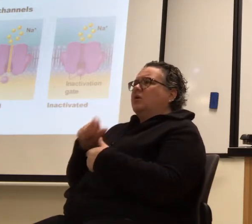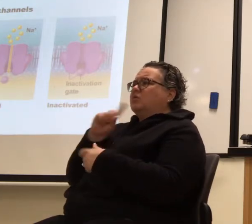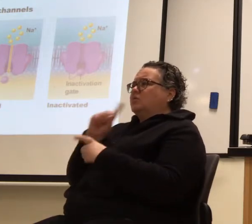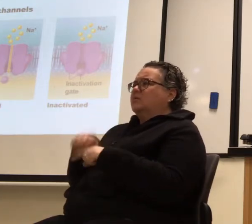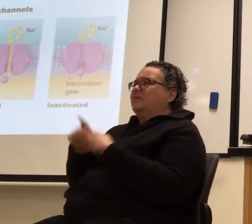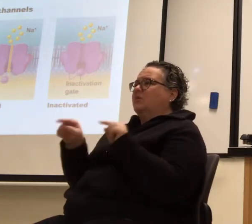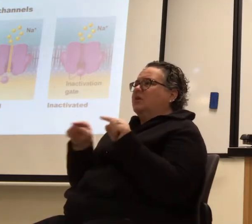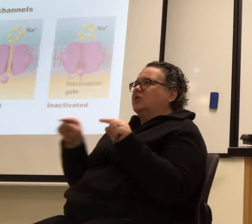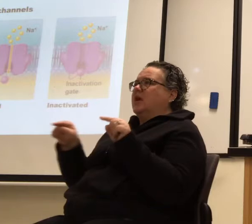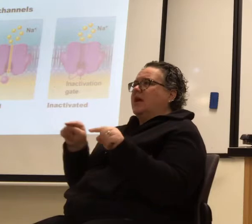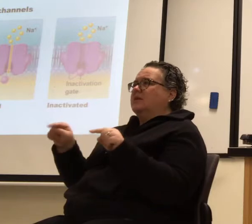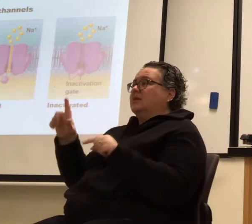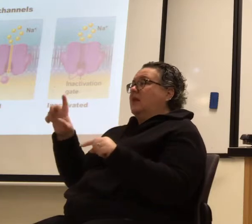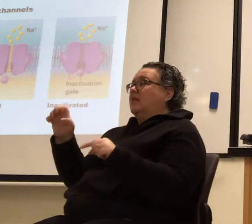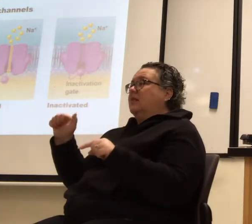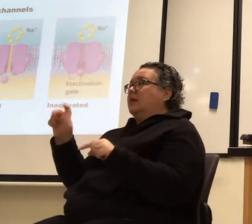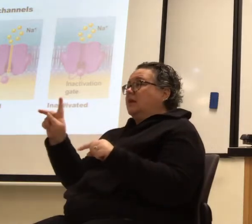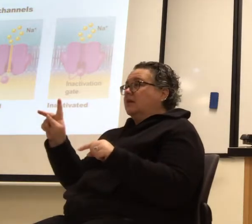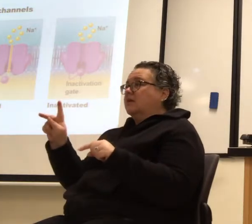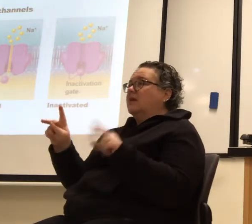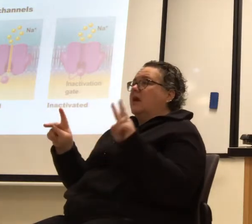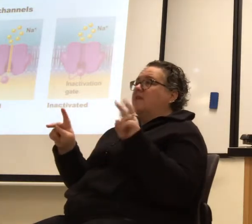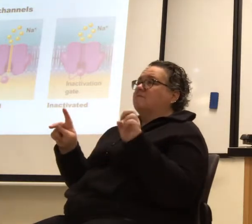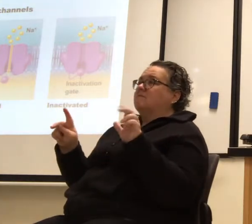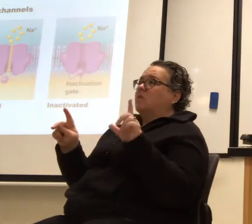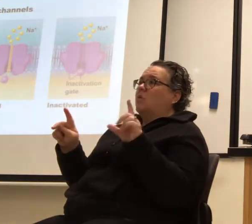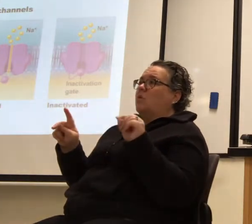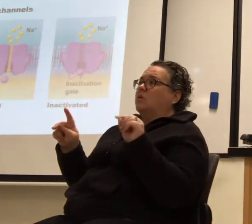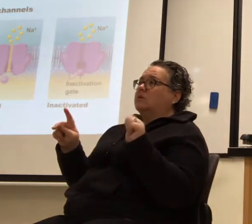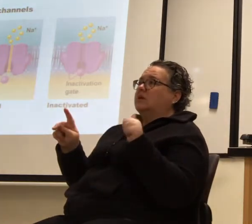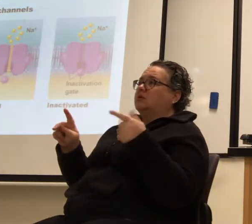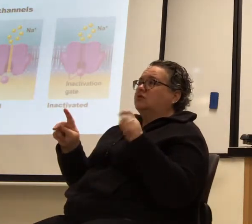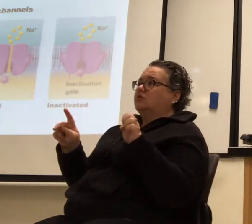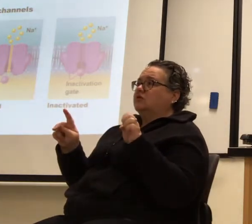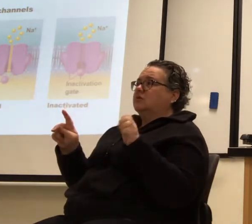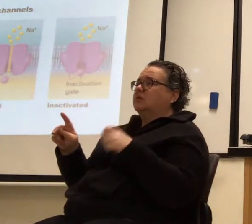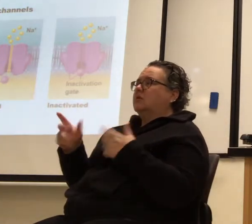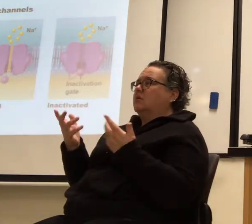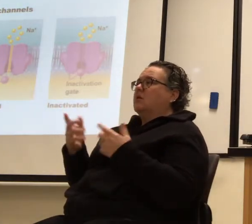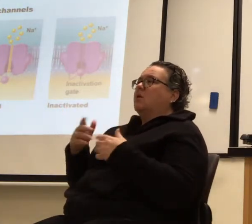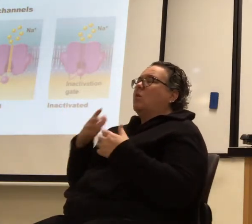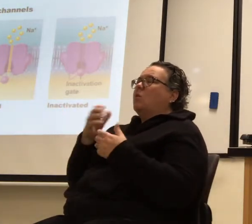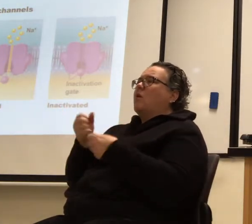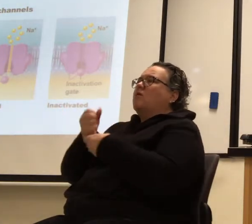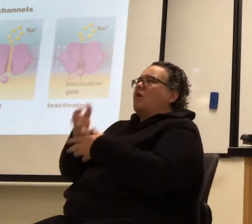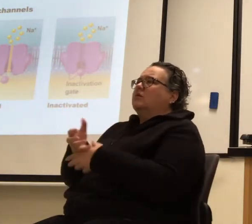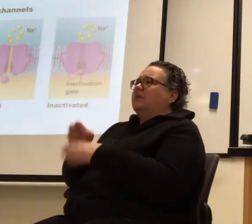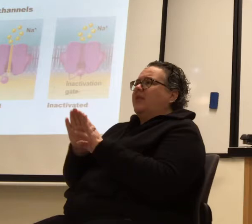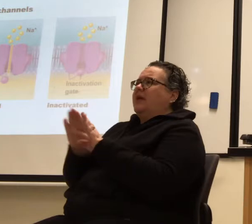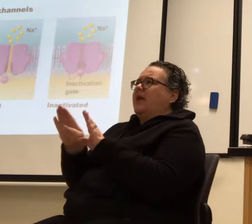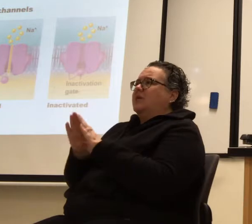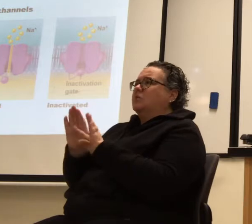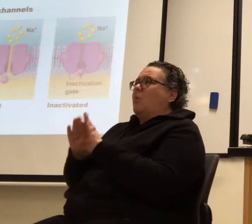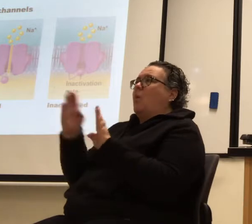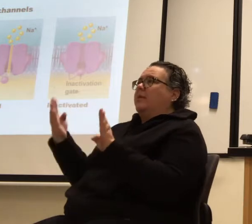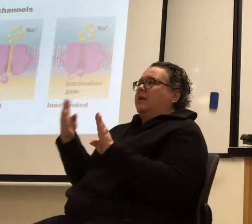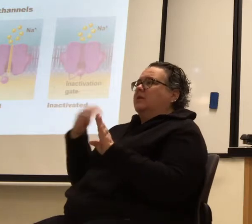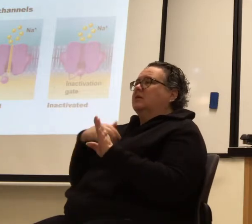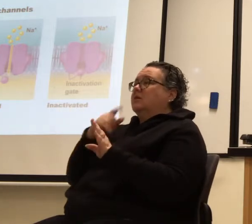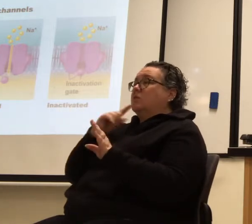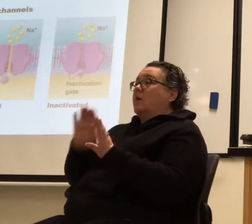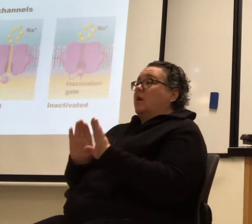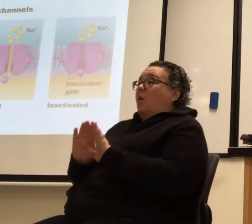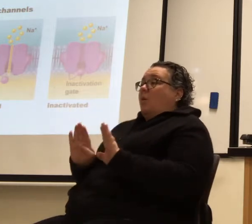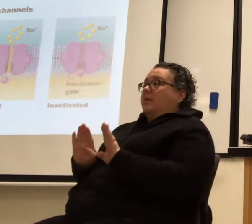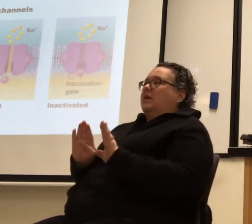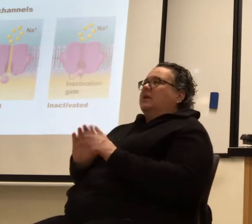the two? Just what opens the gate. So what opens this gate is a